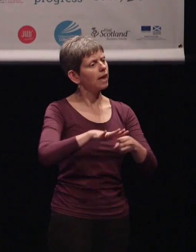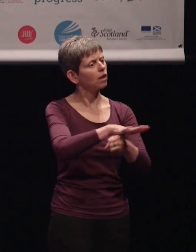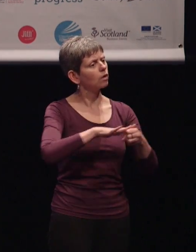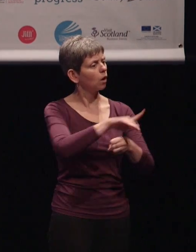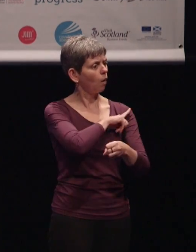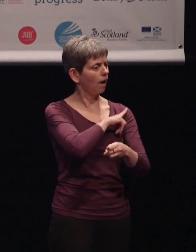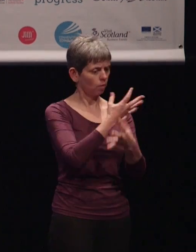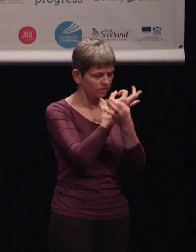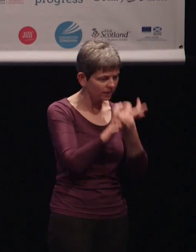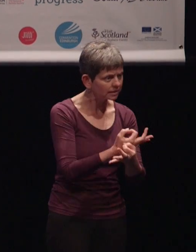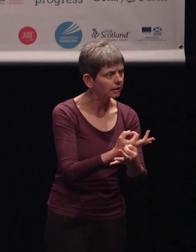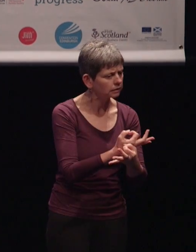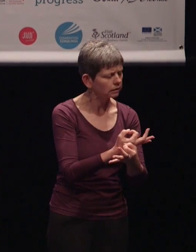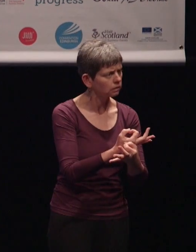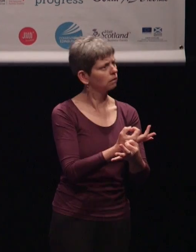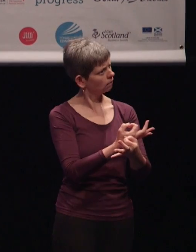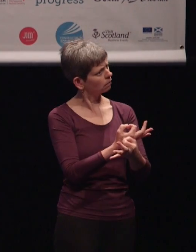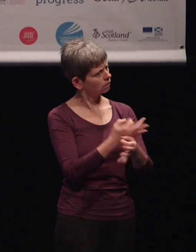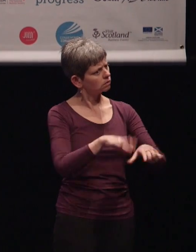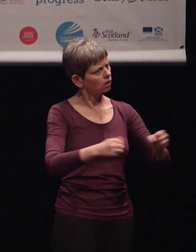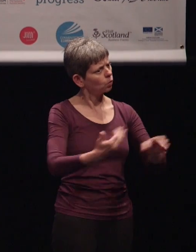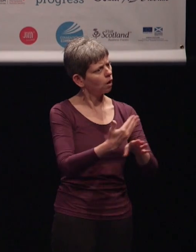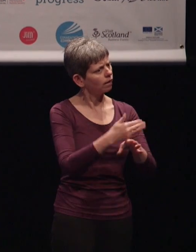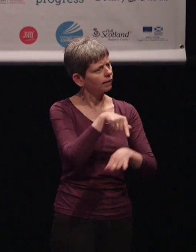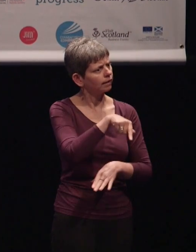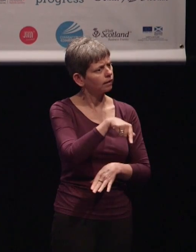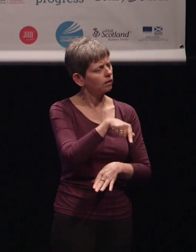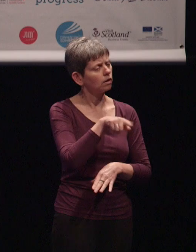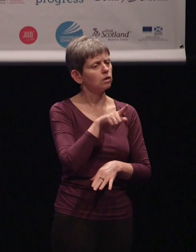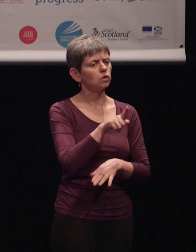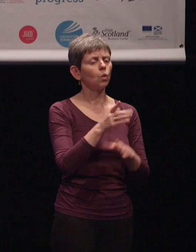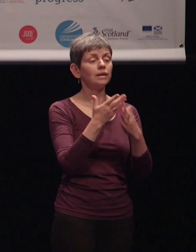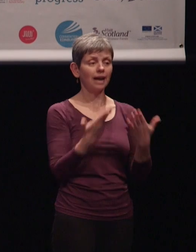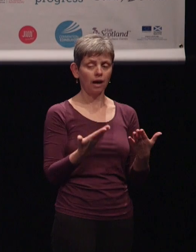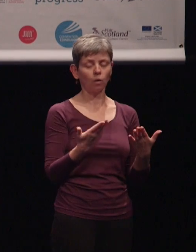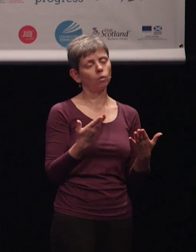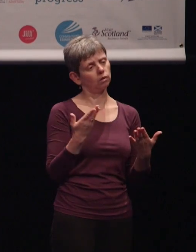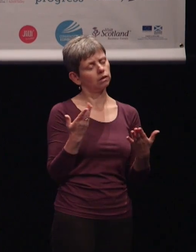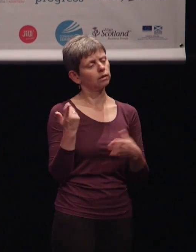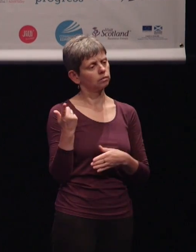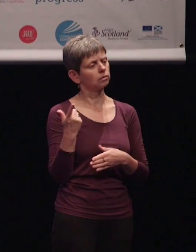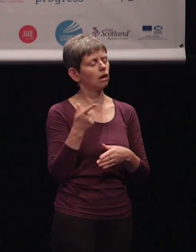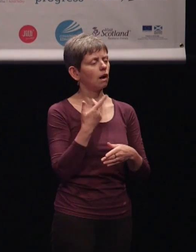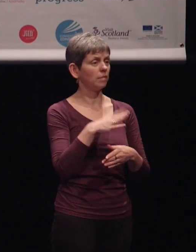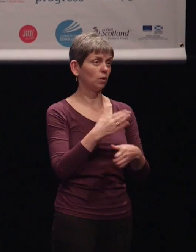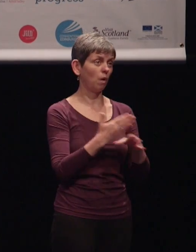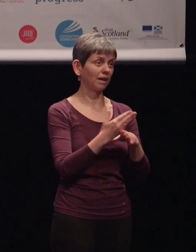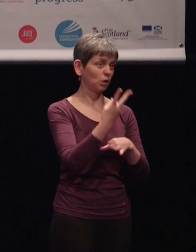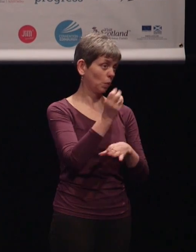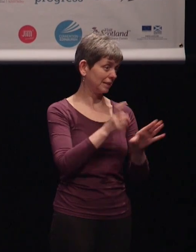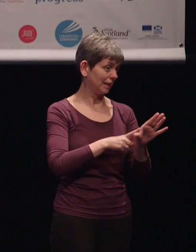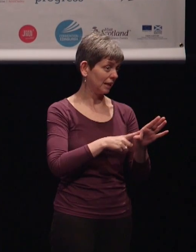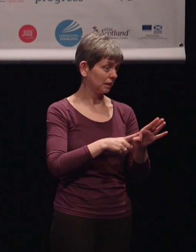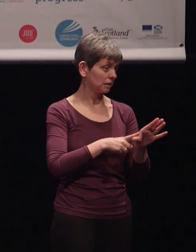still do. So I have now, as was mentioned, worked for about 20 years as